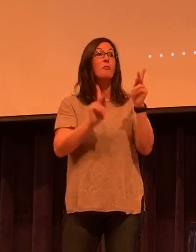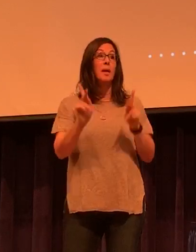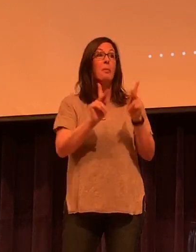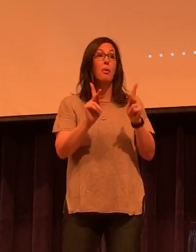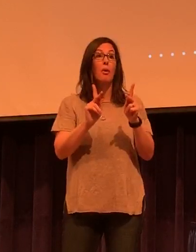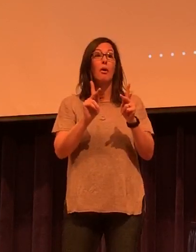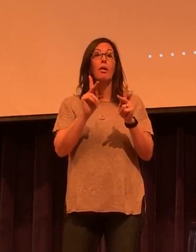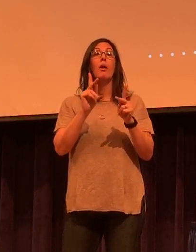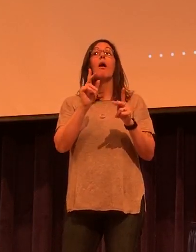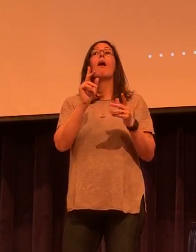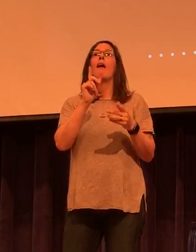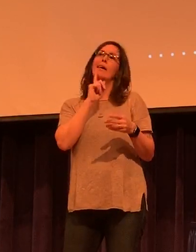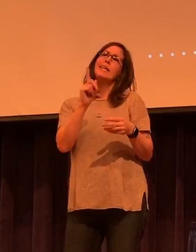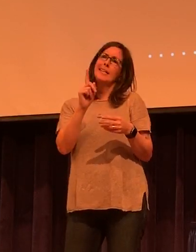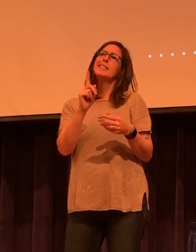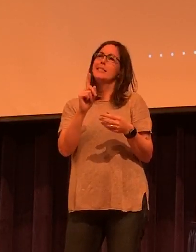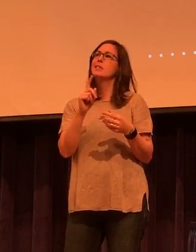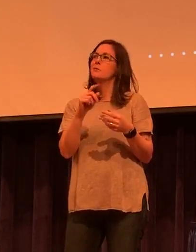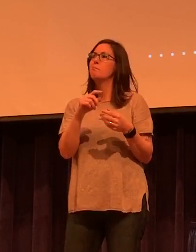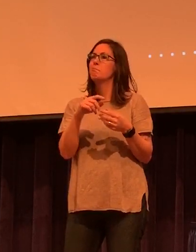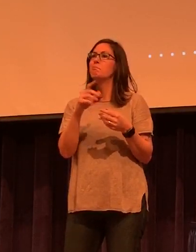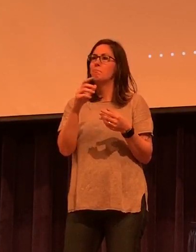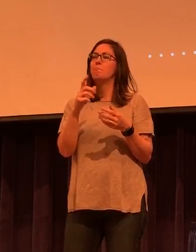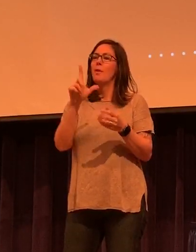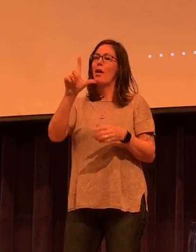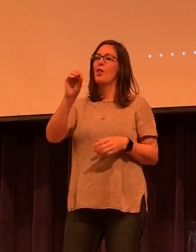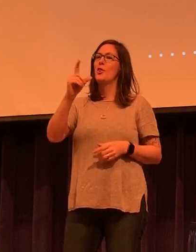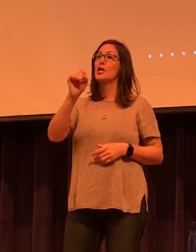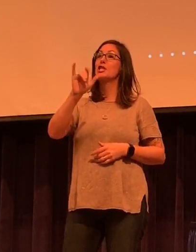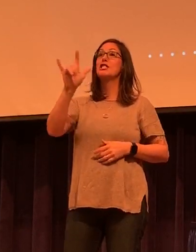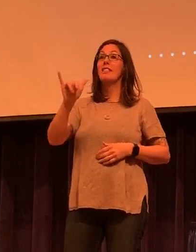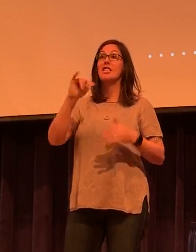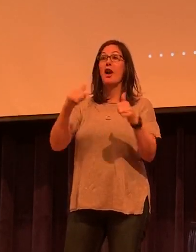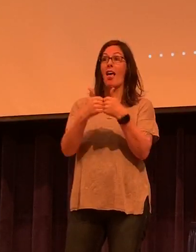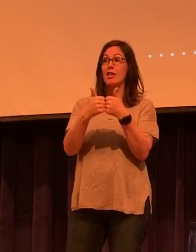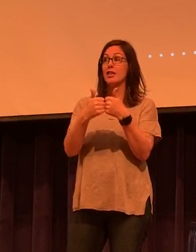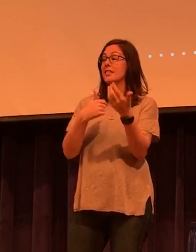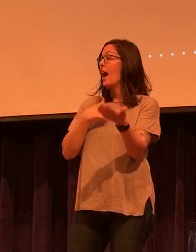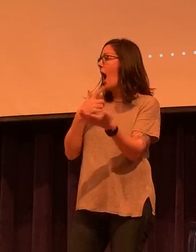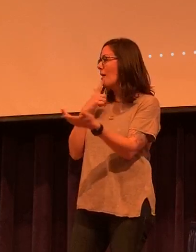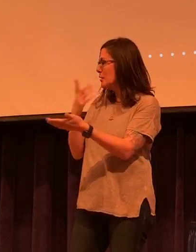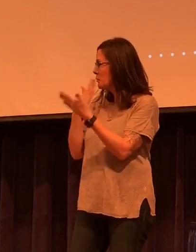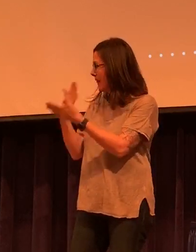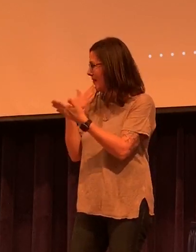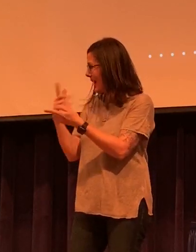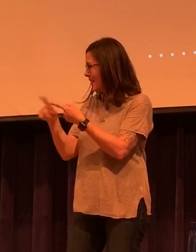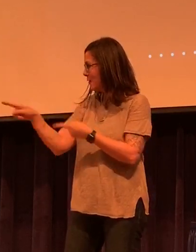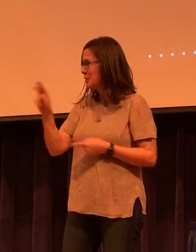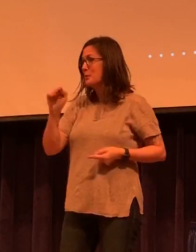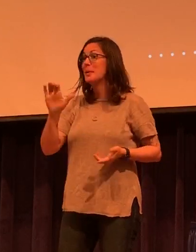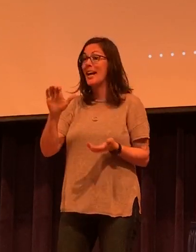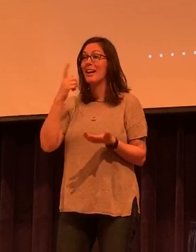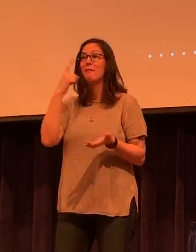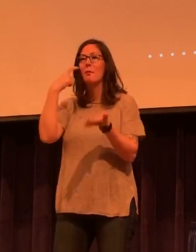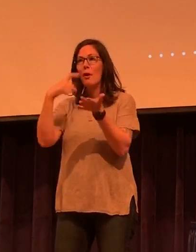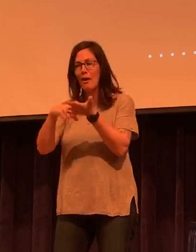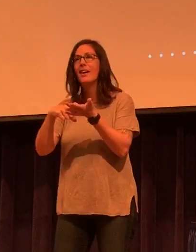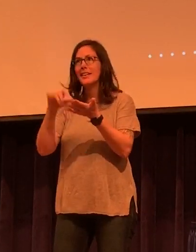A second reason is that involving deaf people starts to become logistically challenging. So I do have to